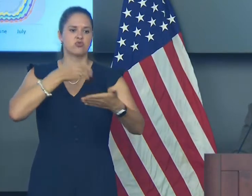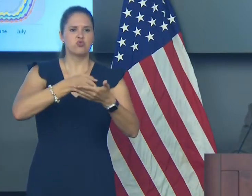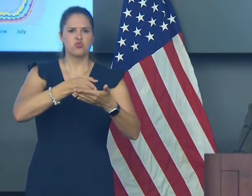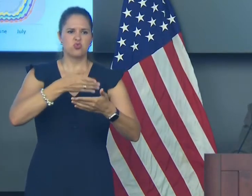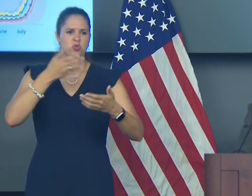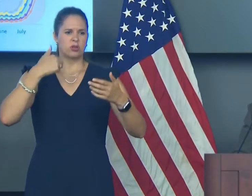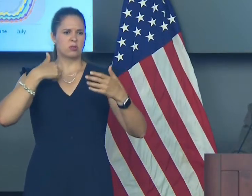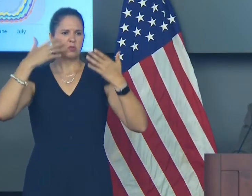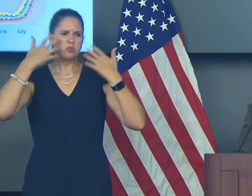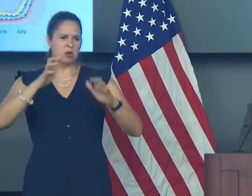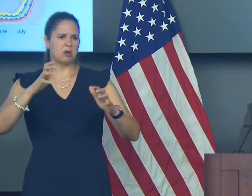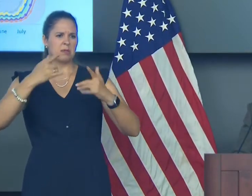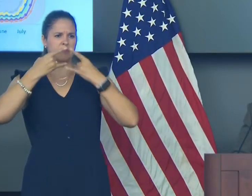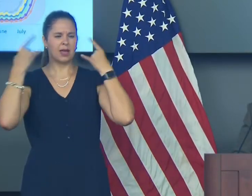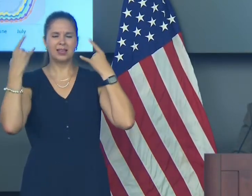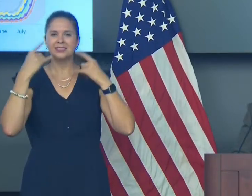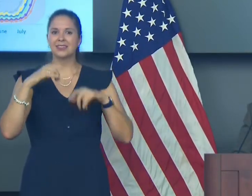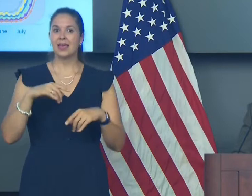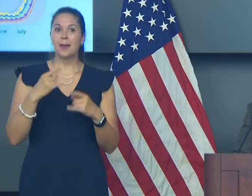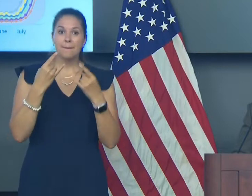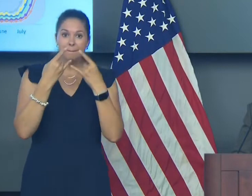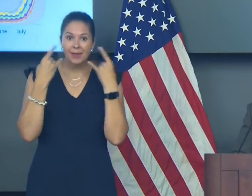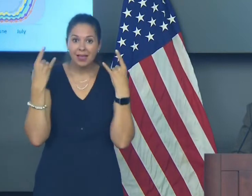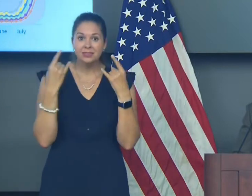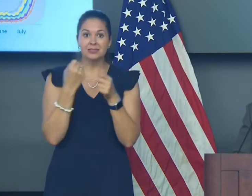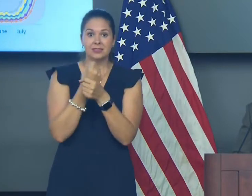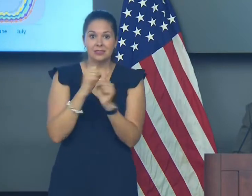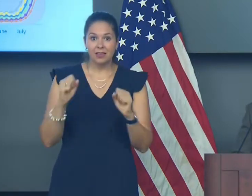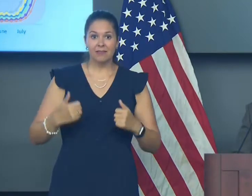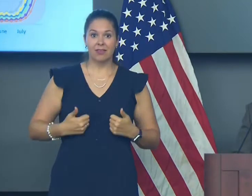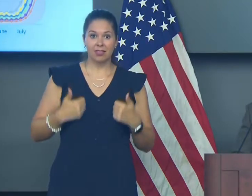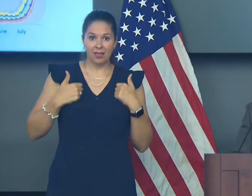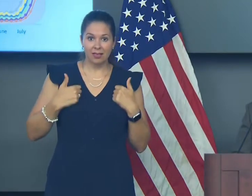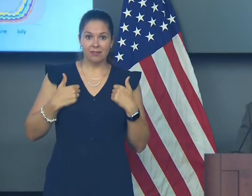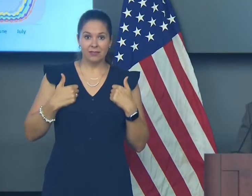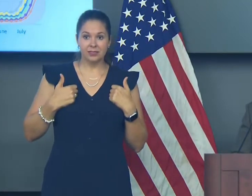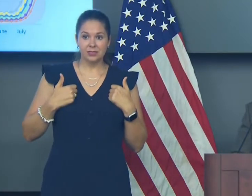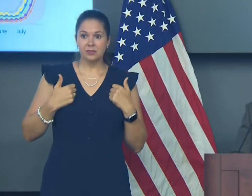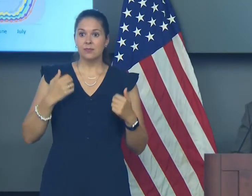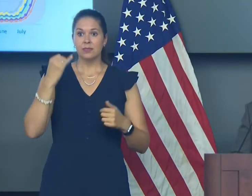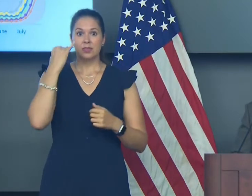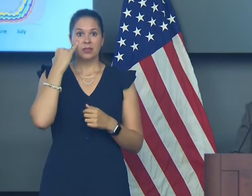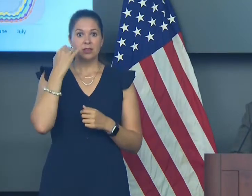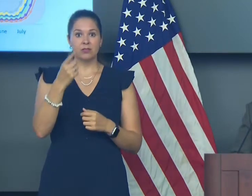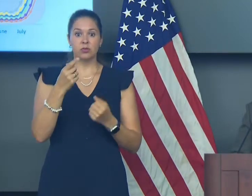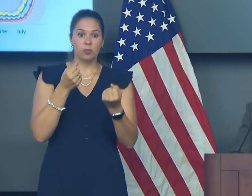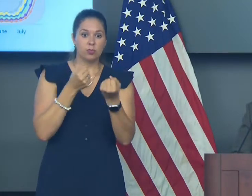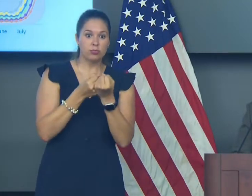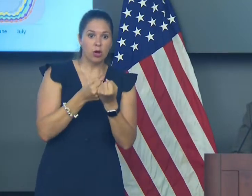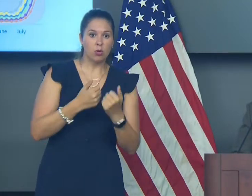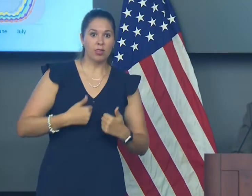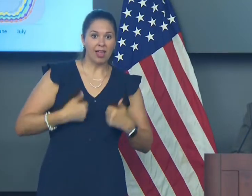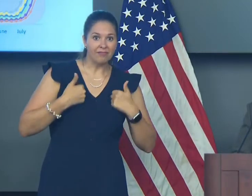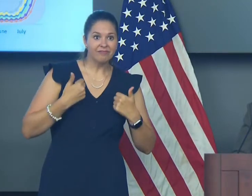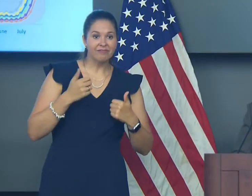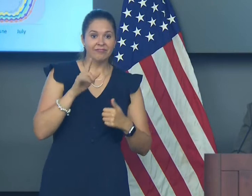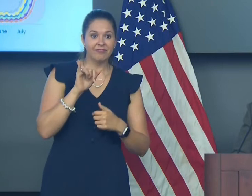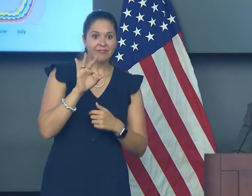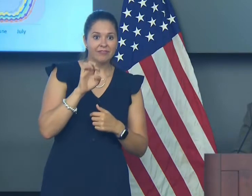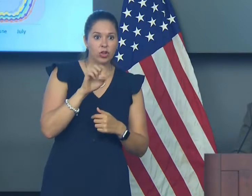to wear a mask. Masks save lives. And if you're a pro-life